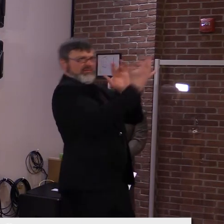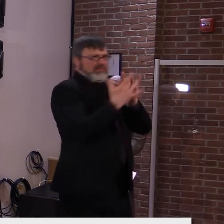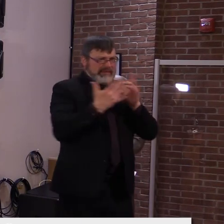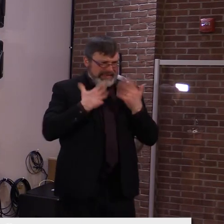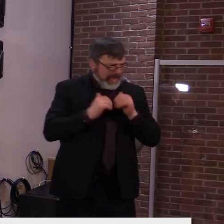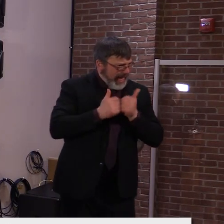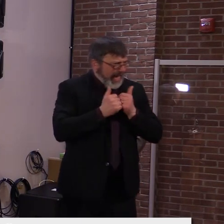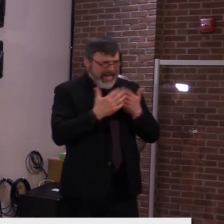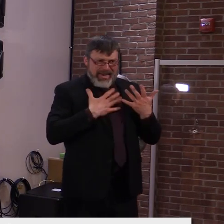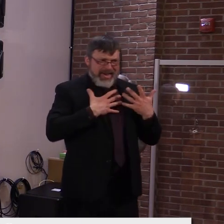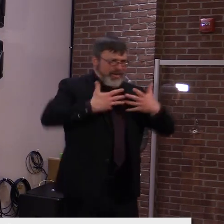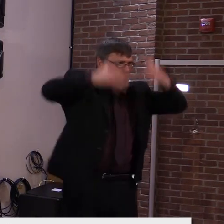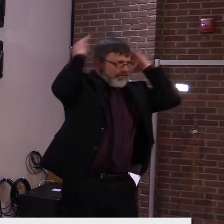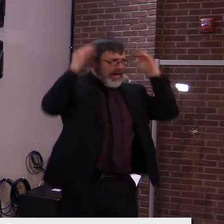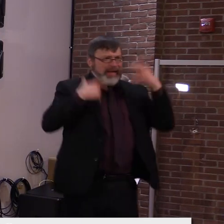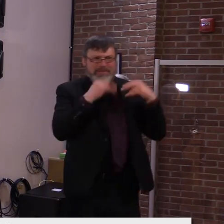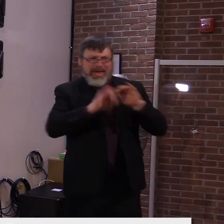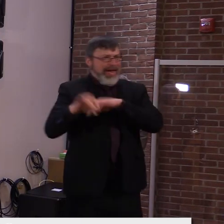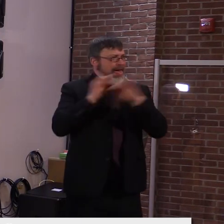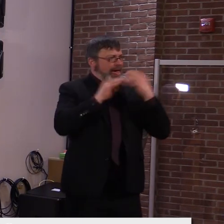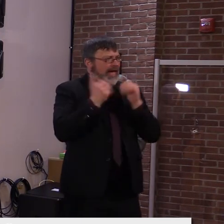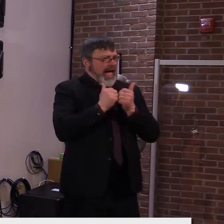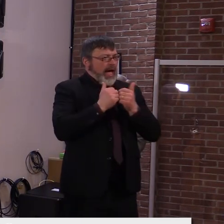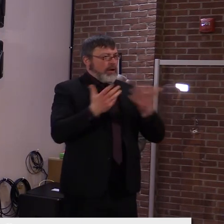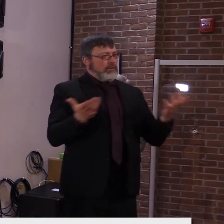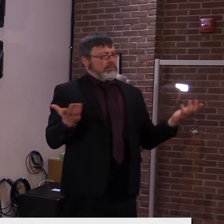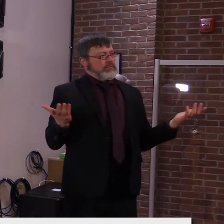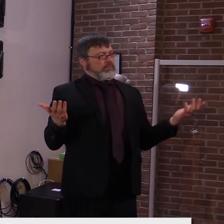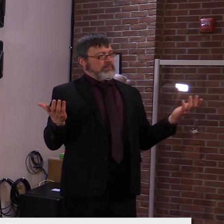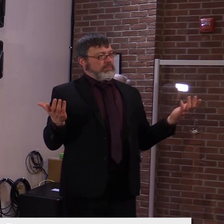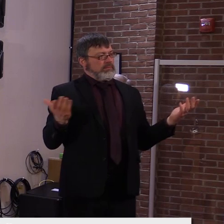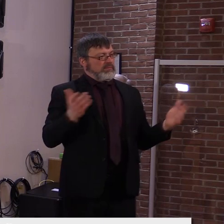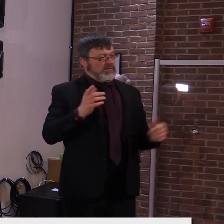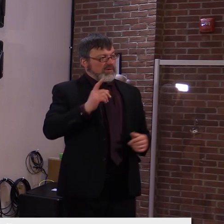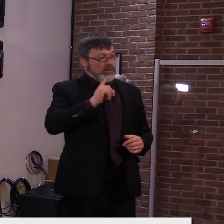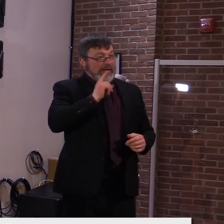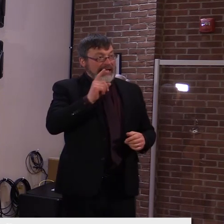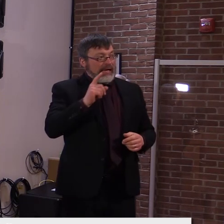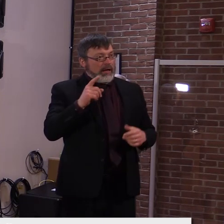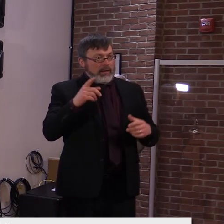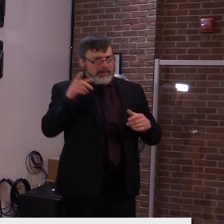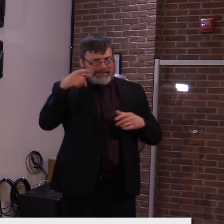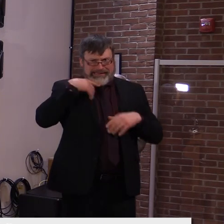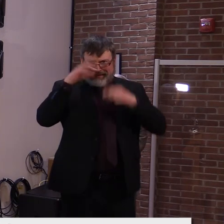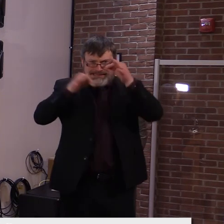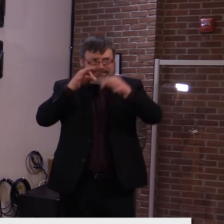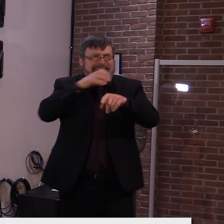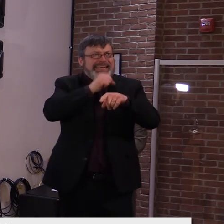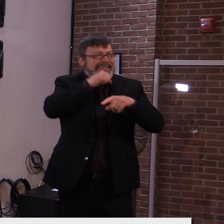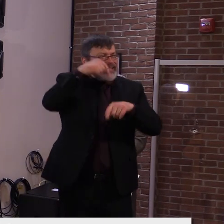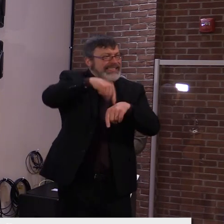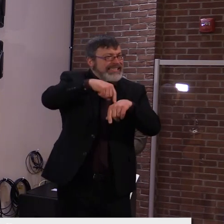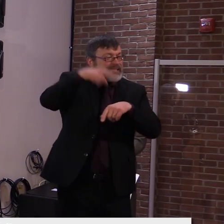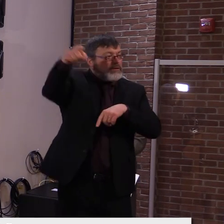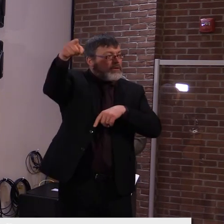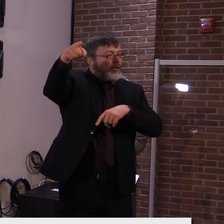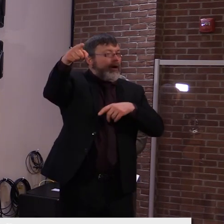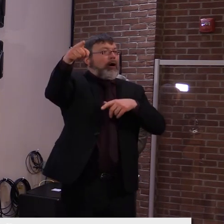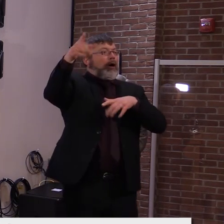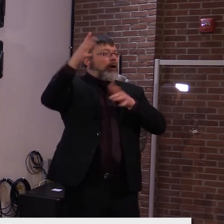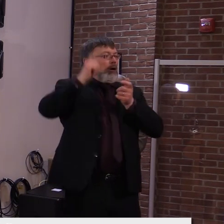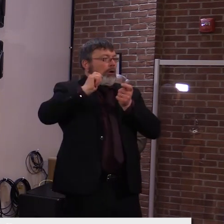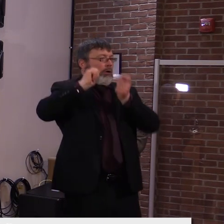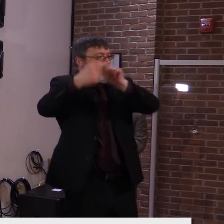that many are going to age banding after abandoning their strategy for